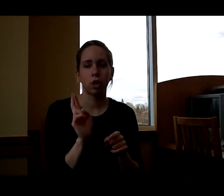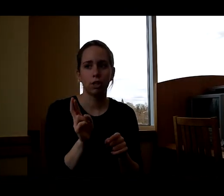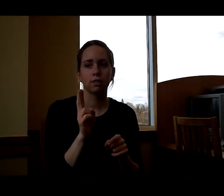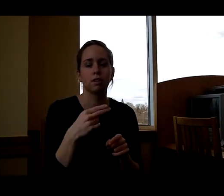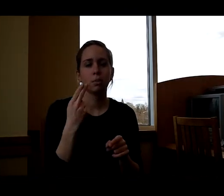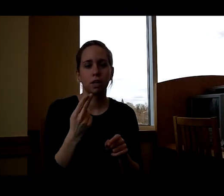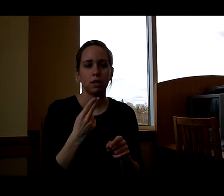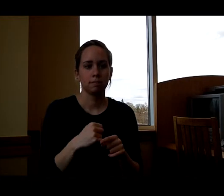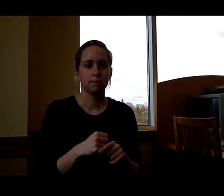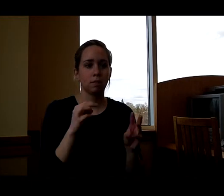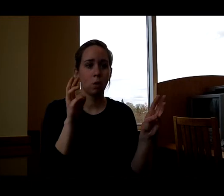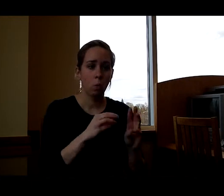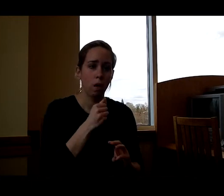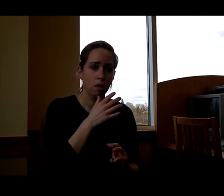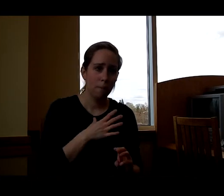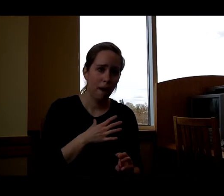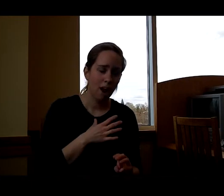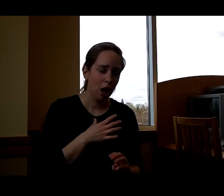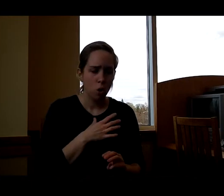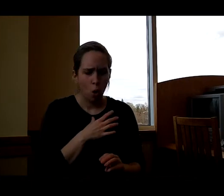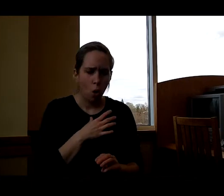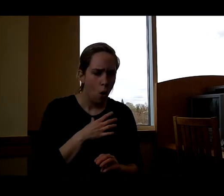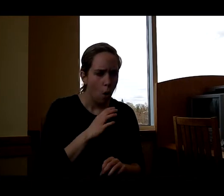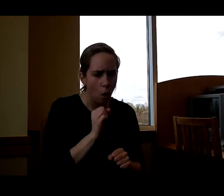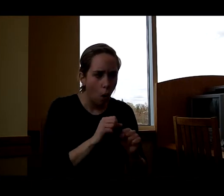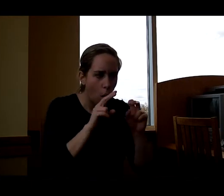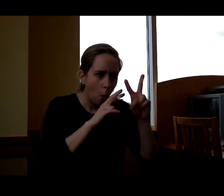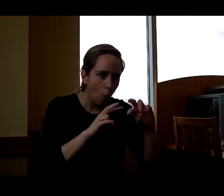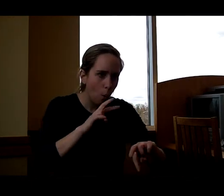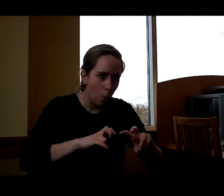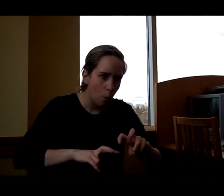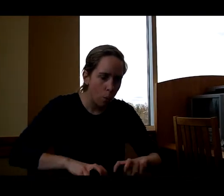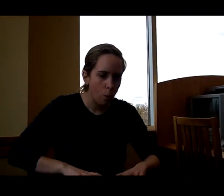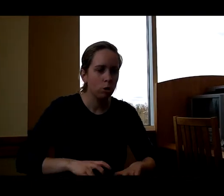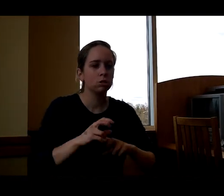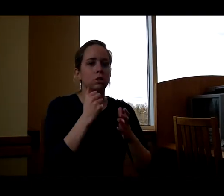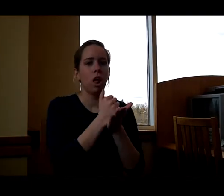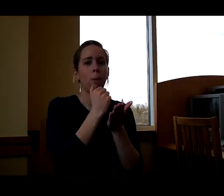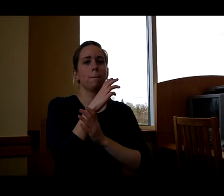Weatherman has invented little devices to determine relative humidity. They know, depending on